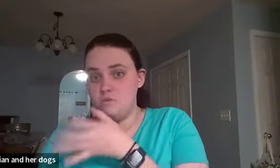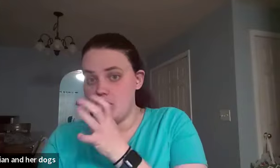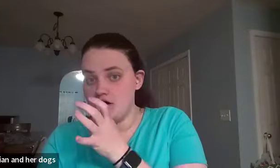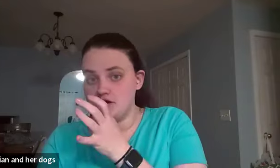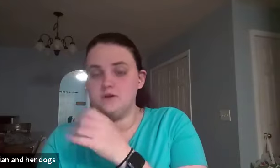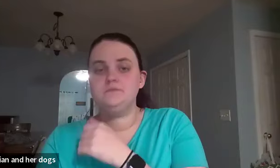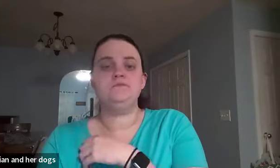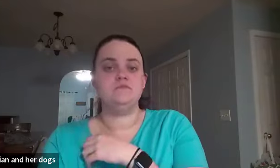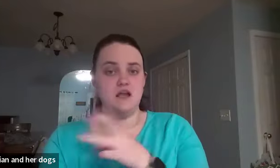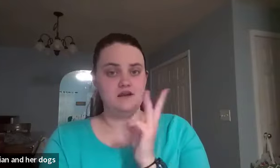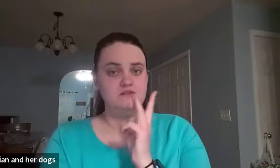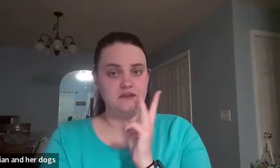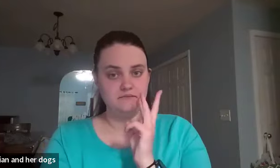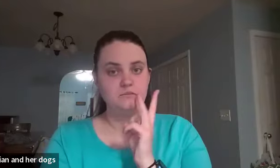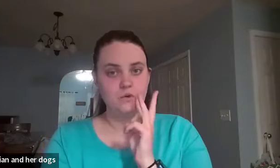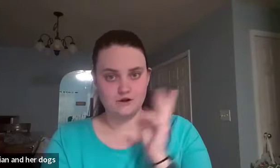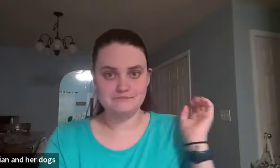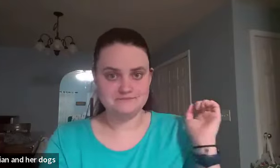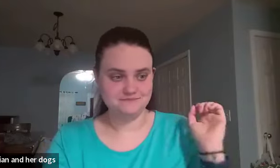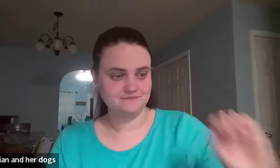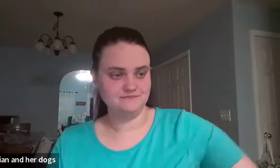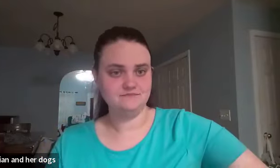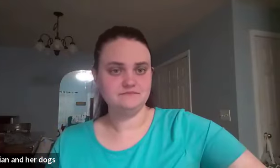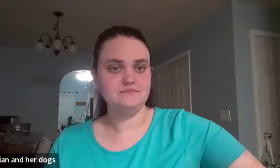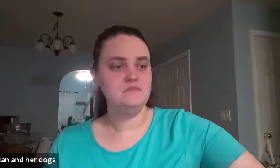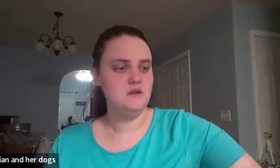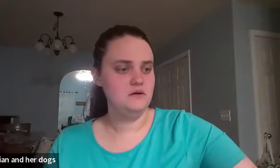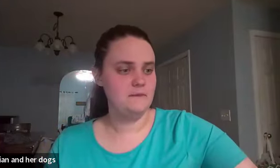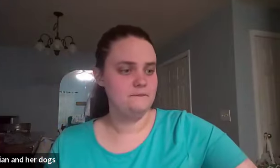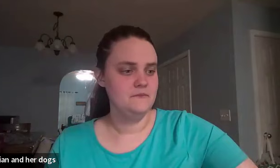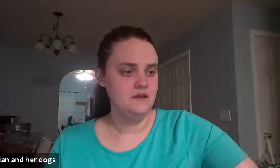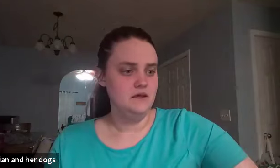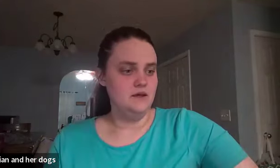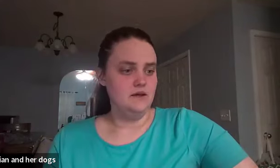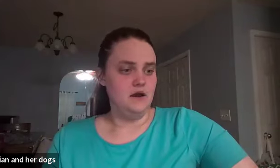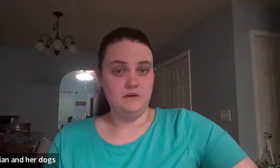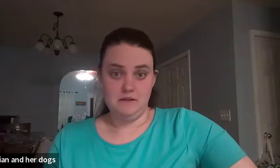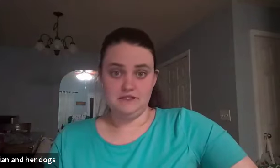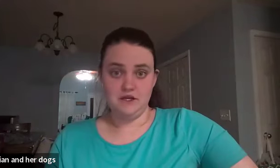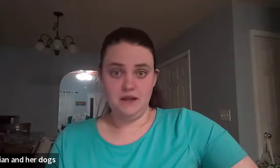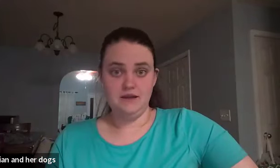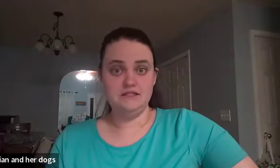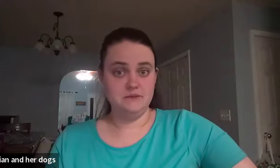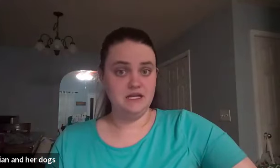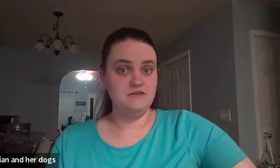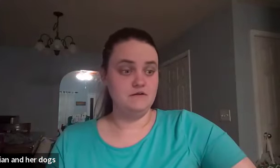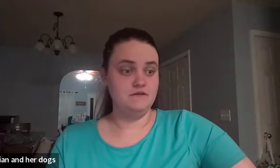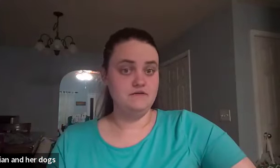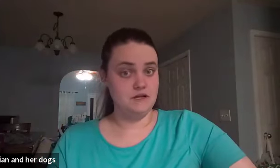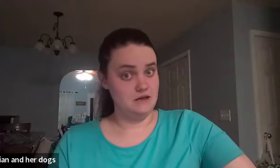some water, that kind of thing. Water. Okay. All right, let's go back to the beginning of our very, very